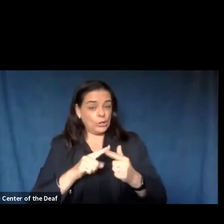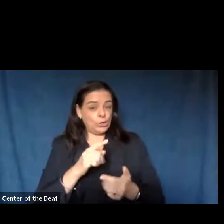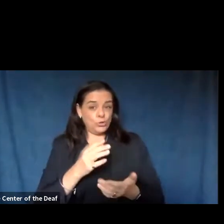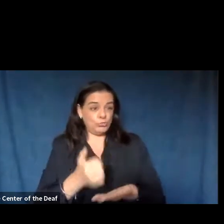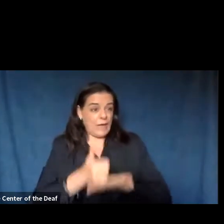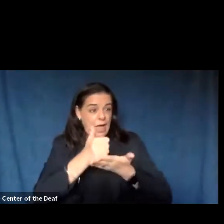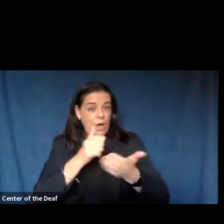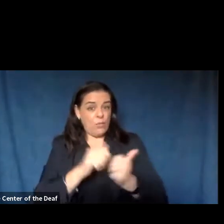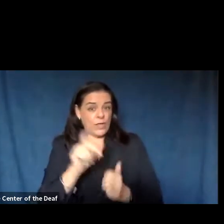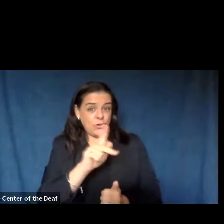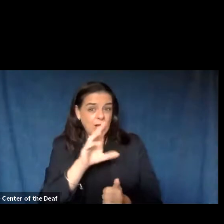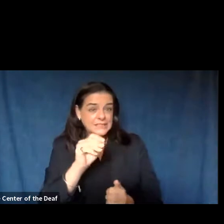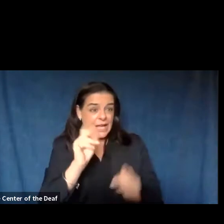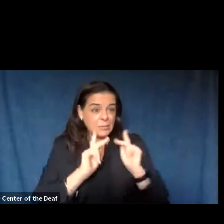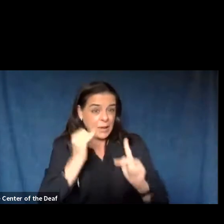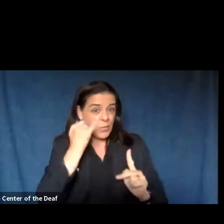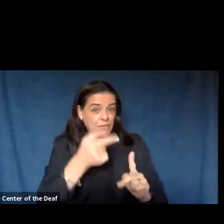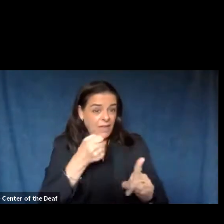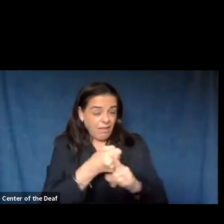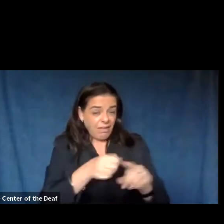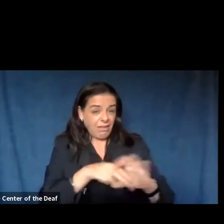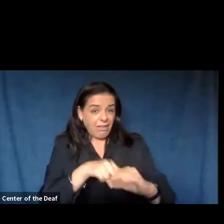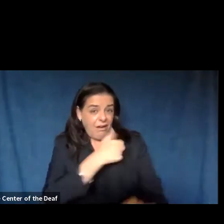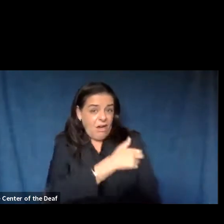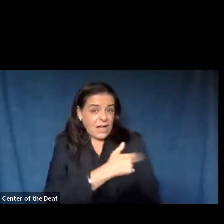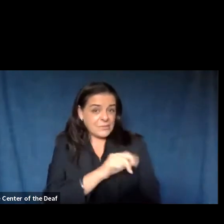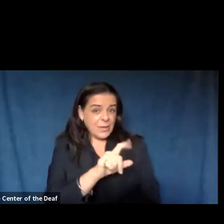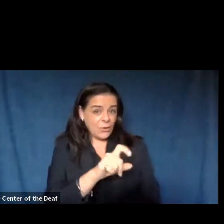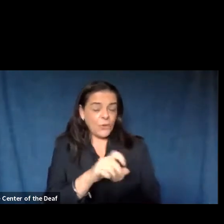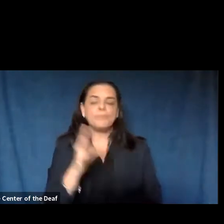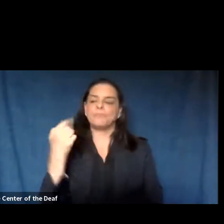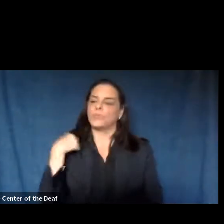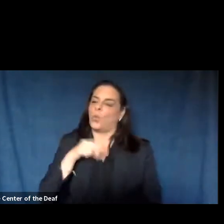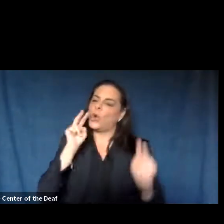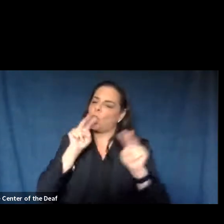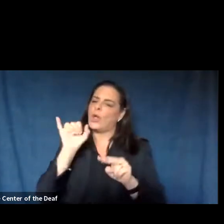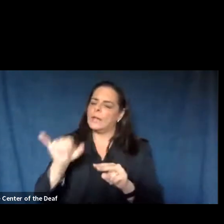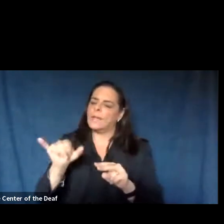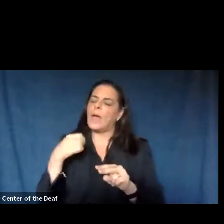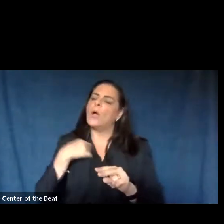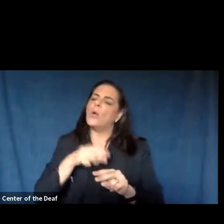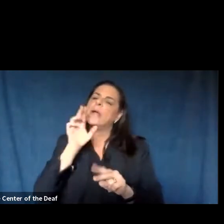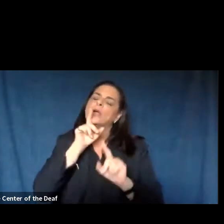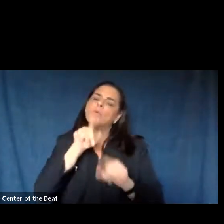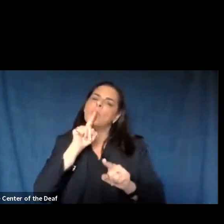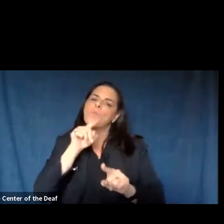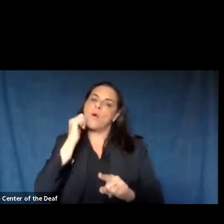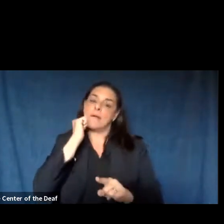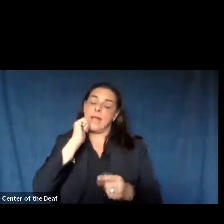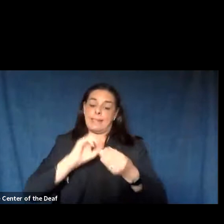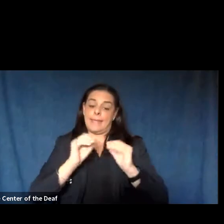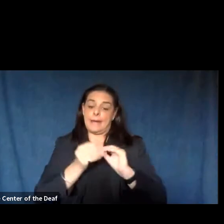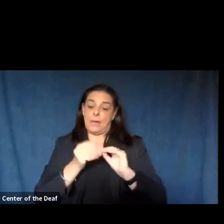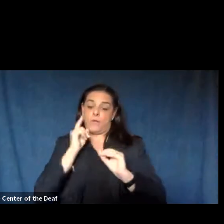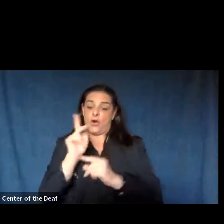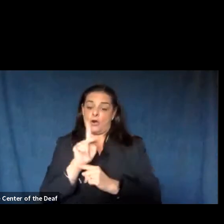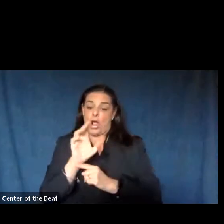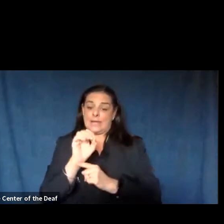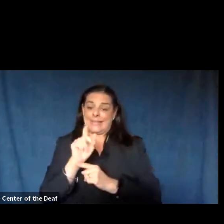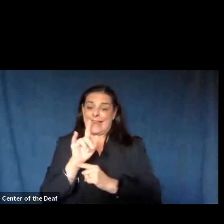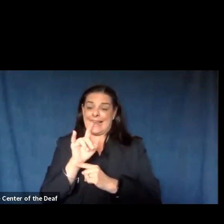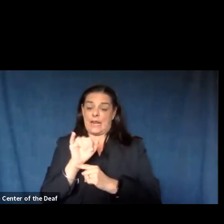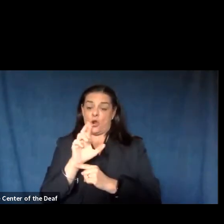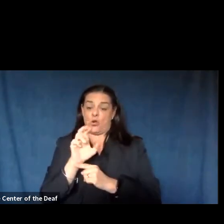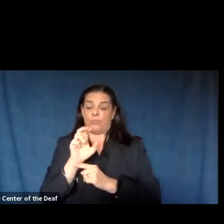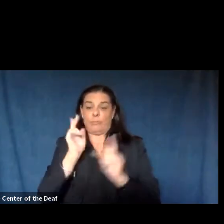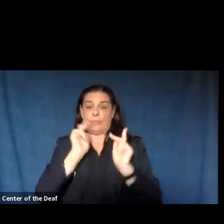We do look at that. So when we report our daily numbers of hospitalizations for Knox County residents, that is just Knox County residents. But when